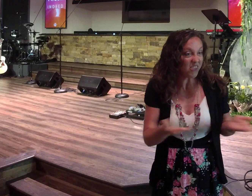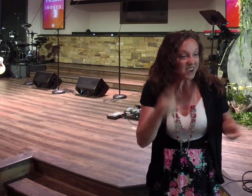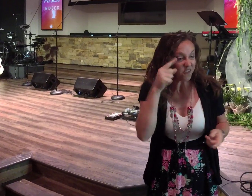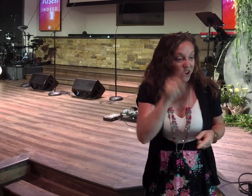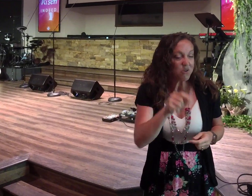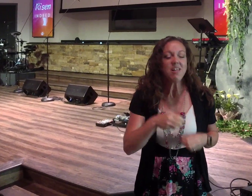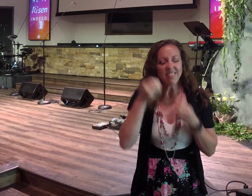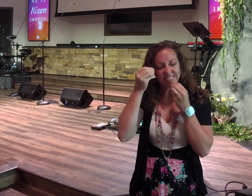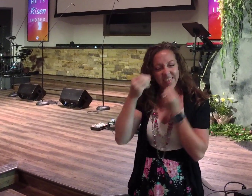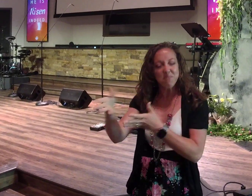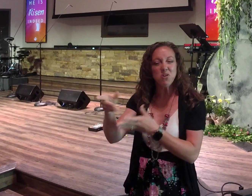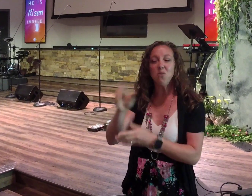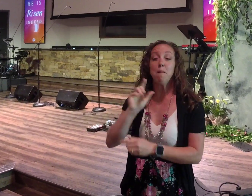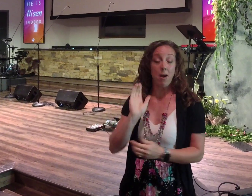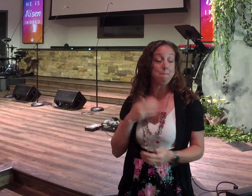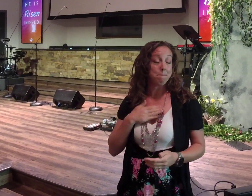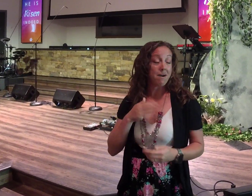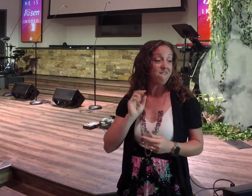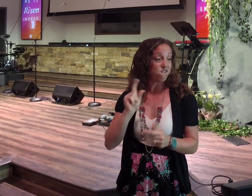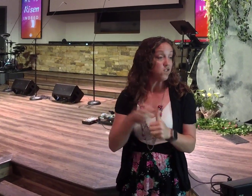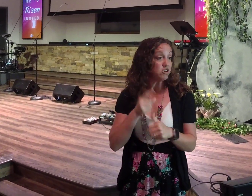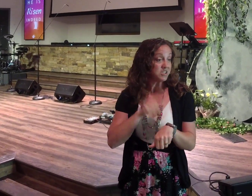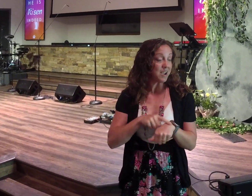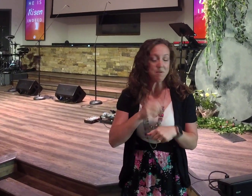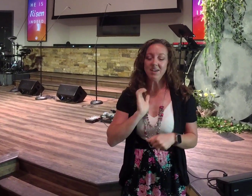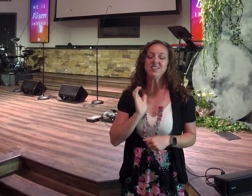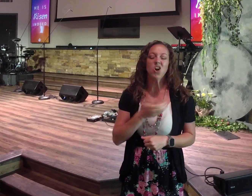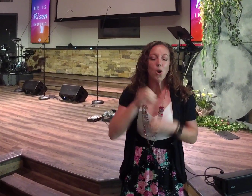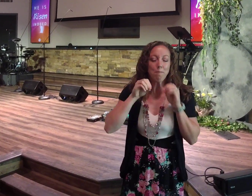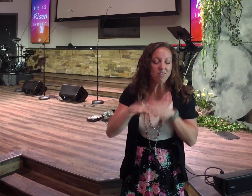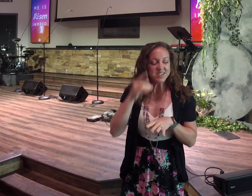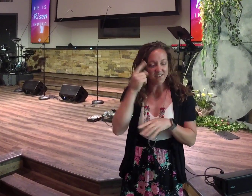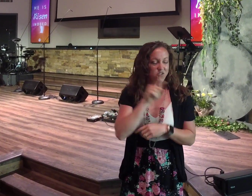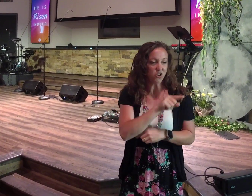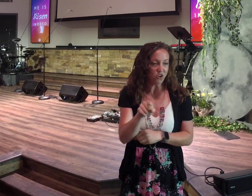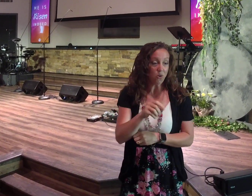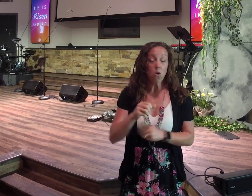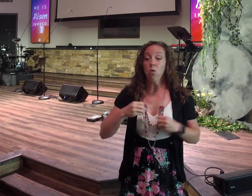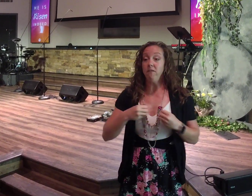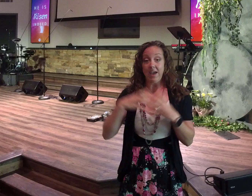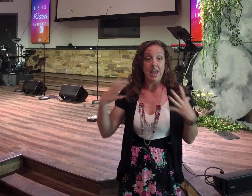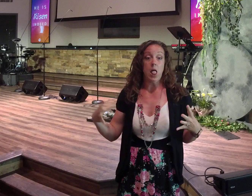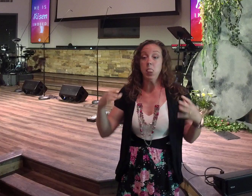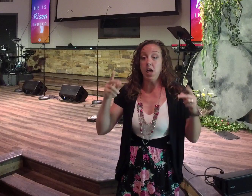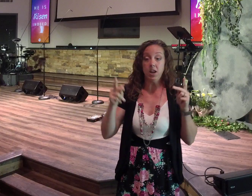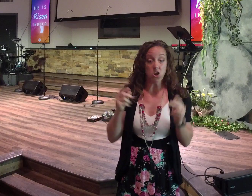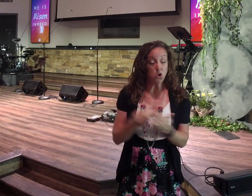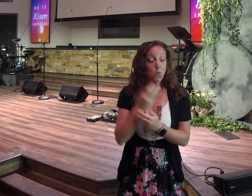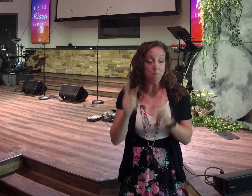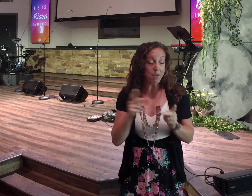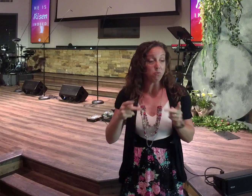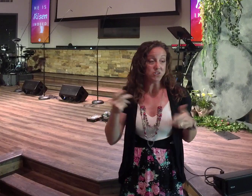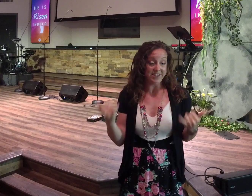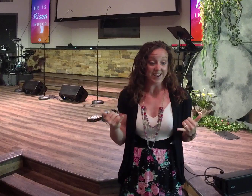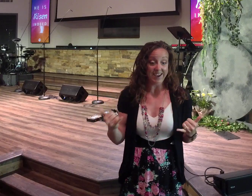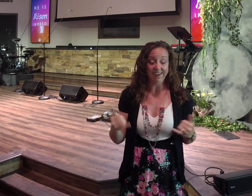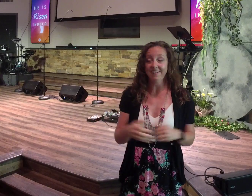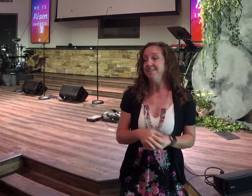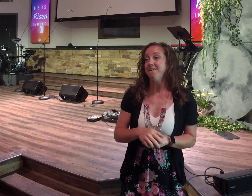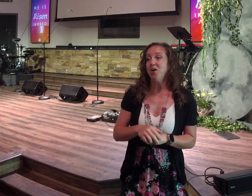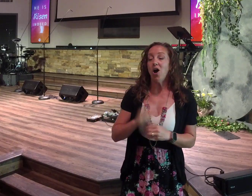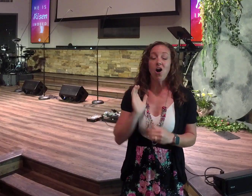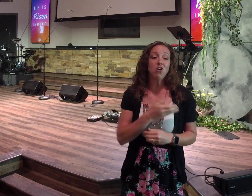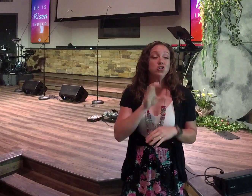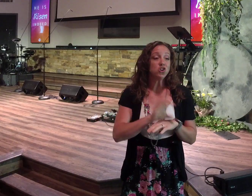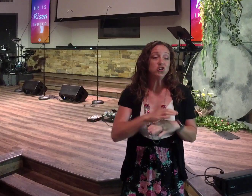it's your first time, and we would love just to be a blessing to you with that. I know we've had several guests already today, even in this service in church. Aren't